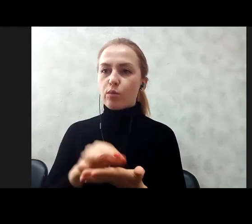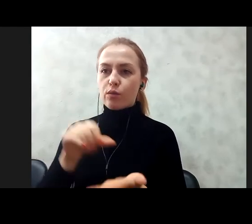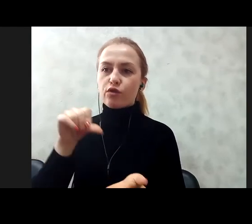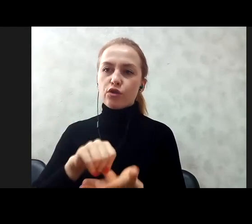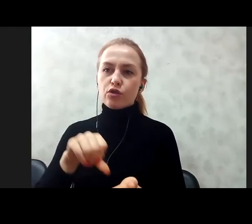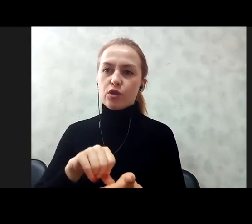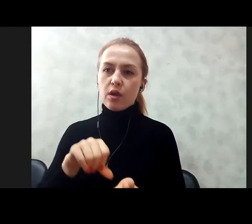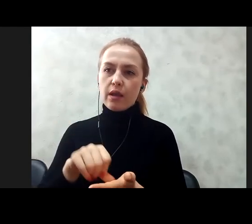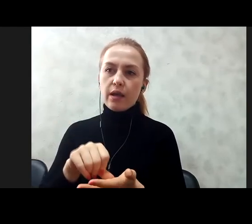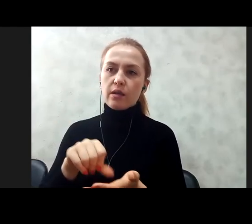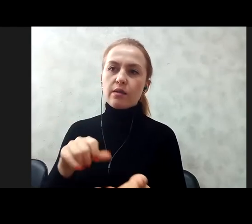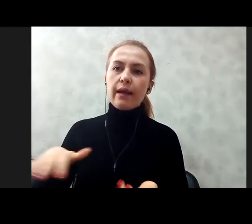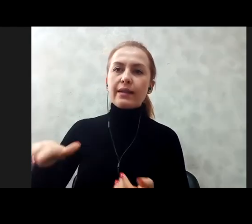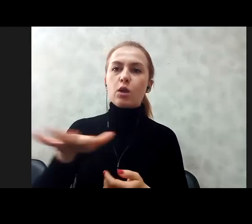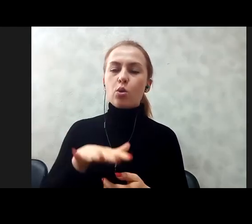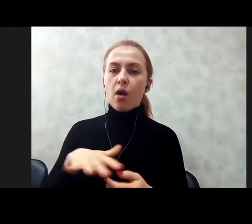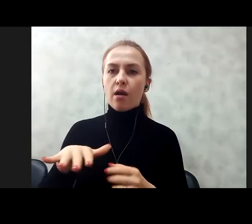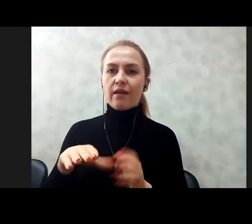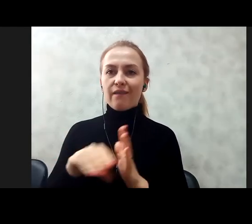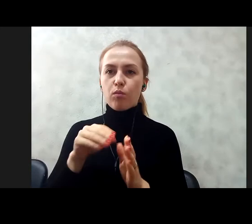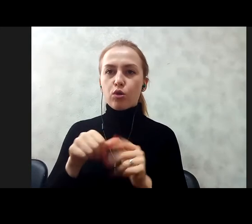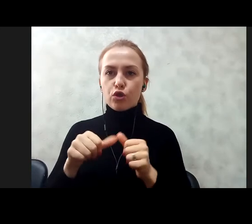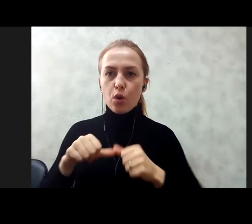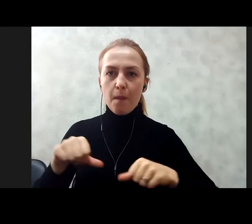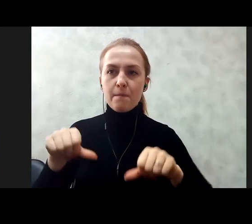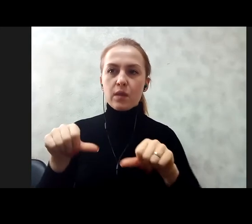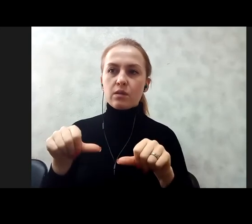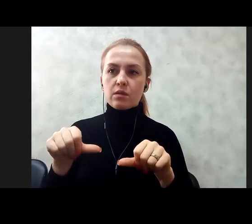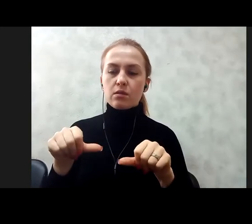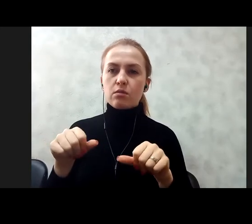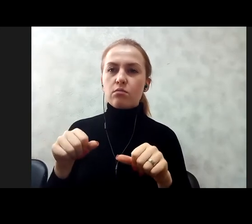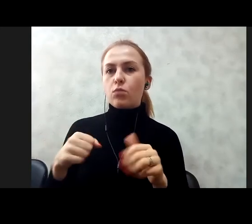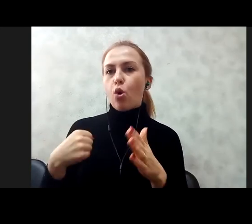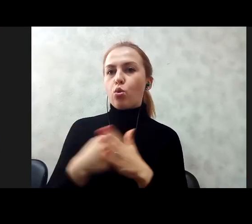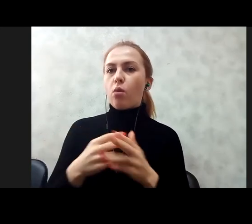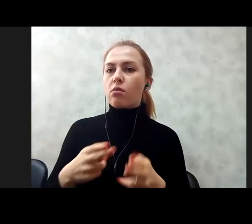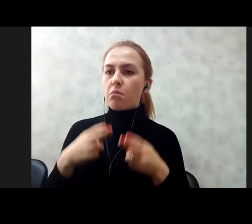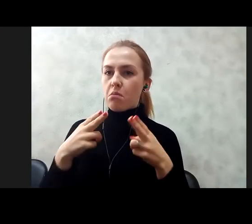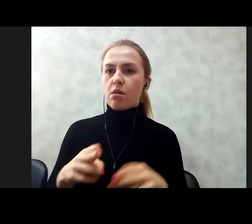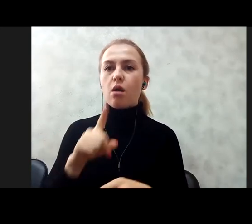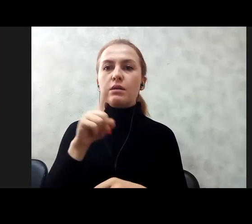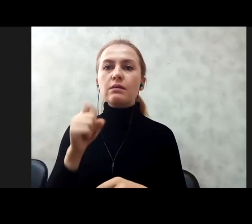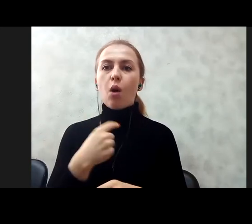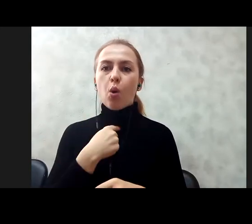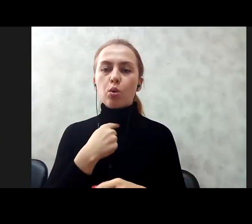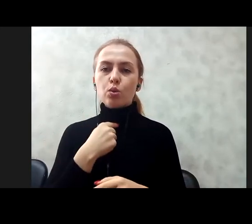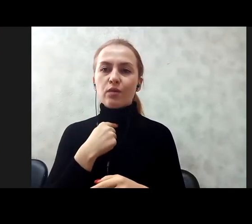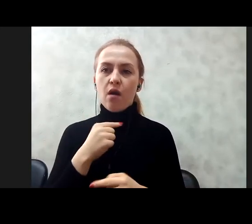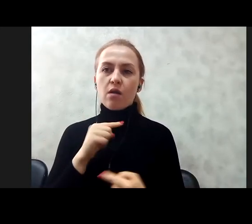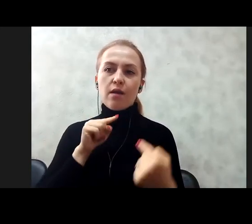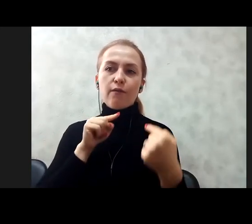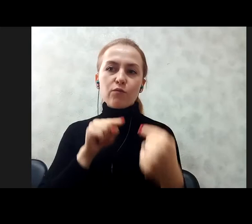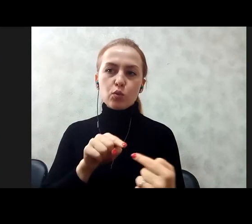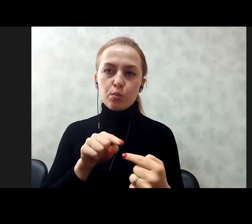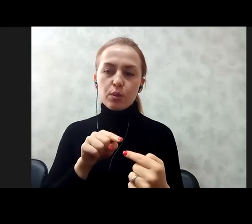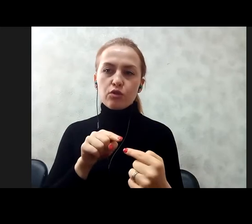the introduction of some individual liability up to criminal